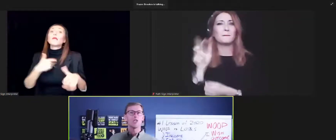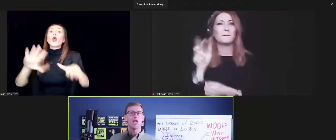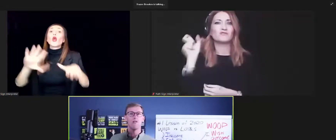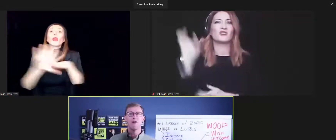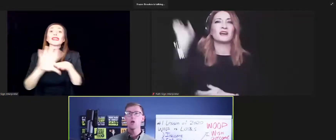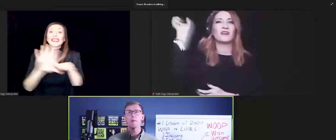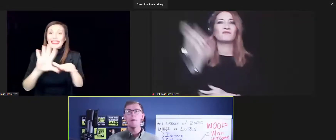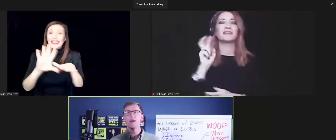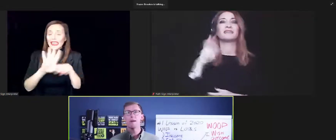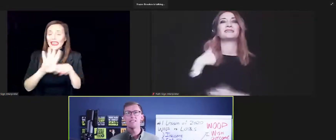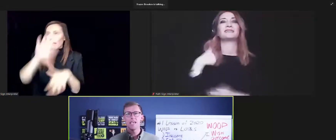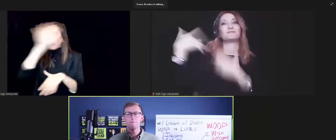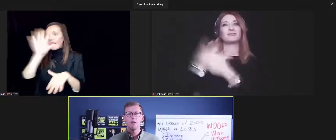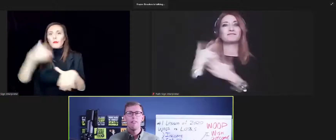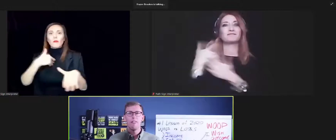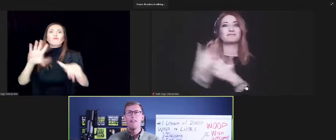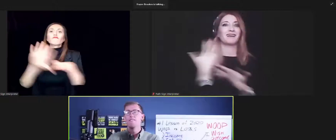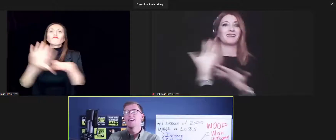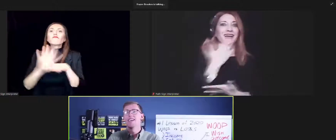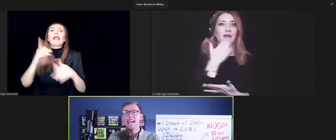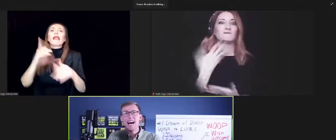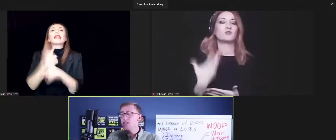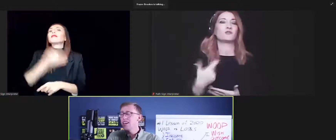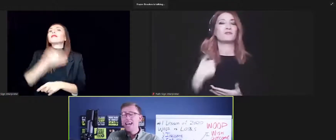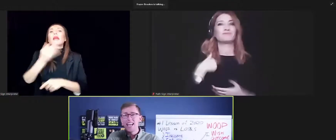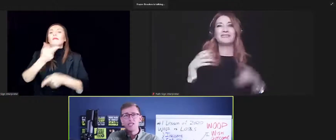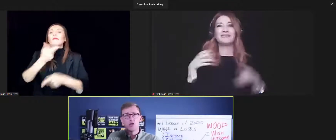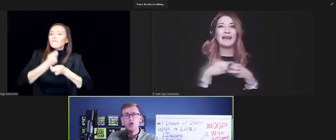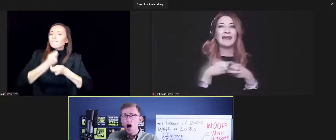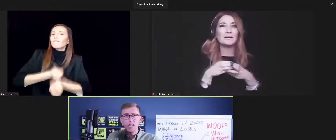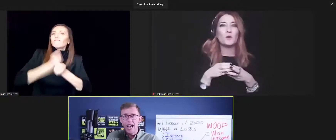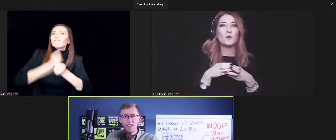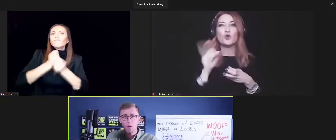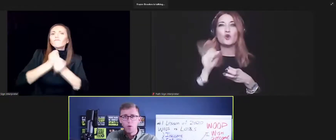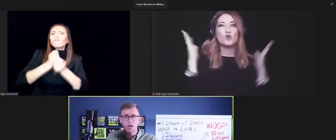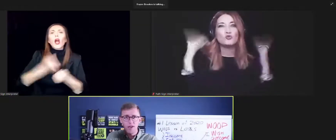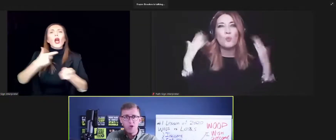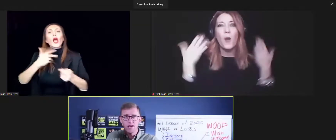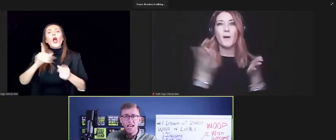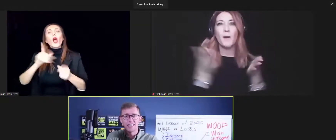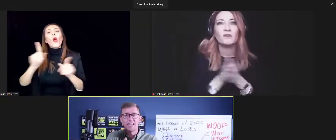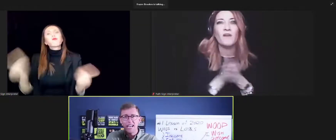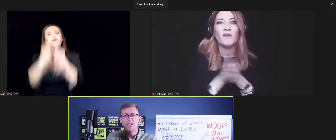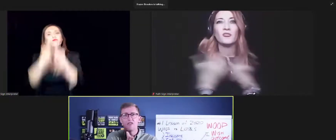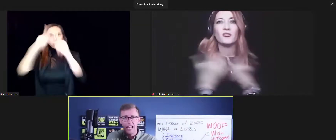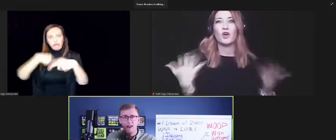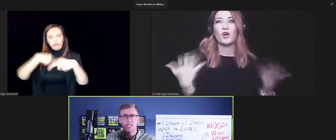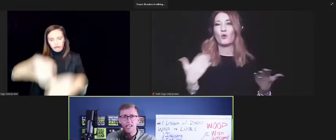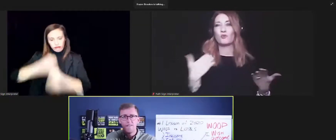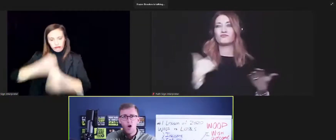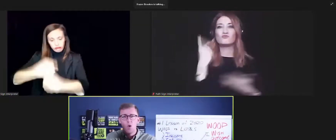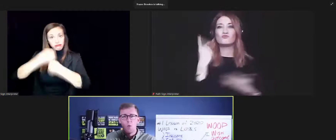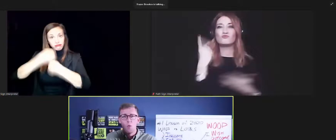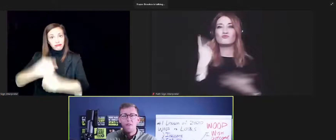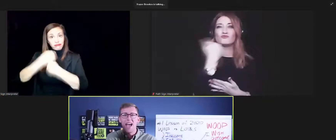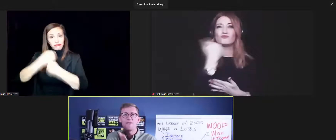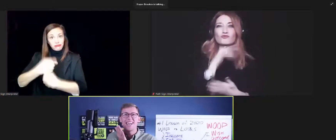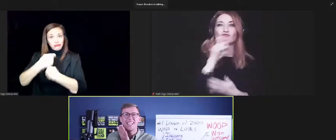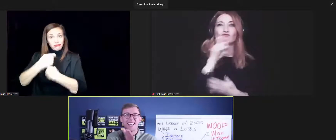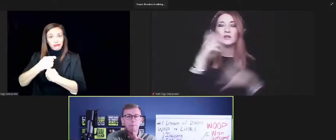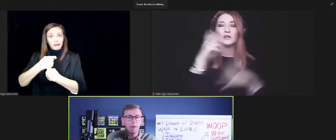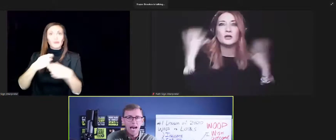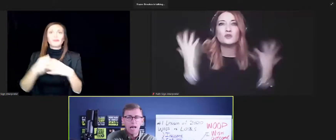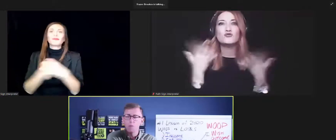myself? How do I motivate my team? Guys, it's not a lack of motivation. It's a lack of clarity. When they have a